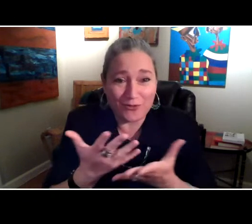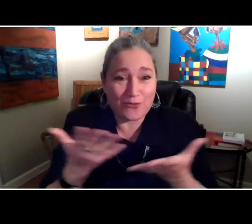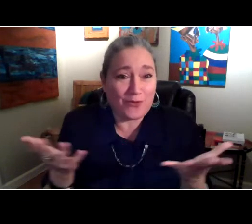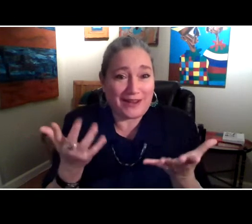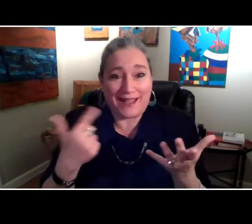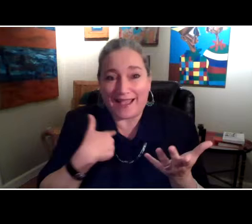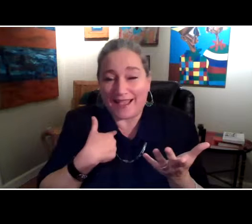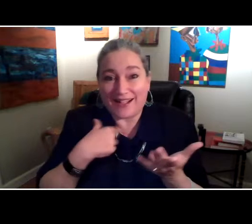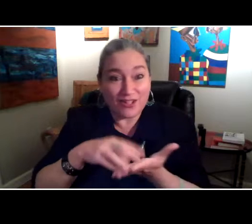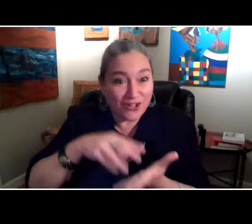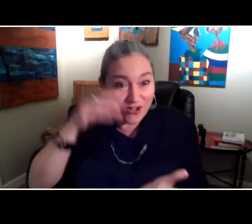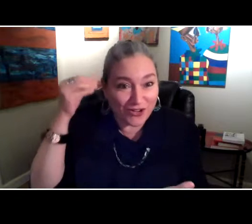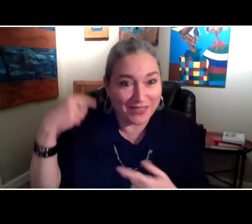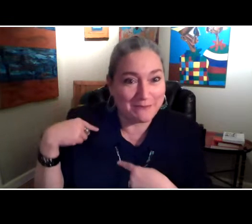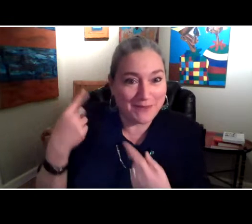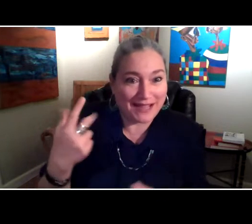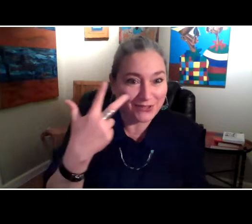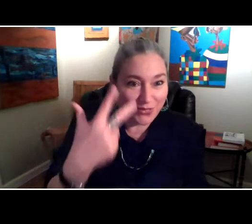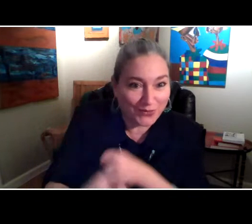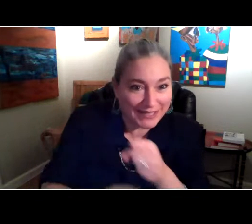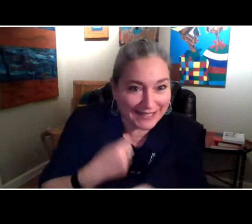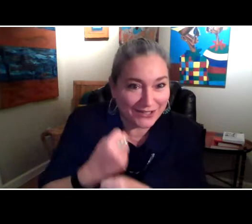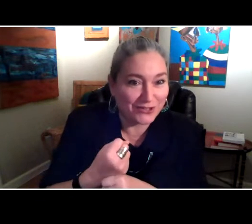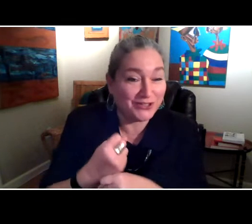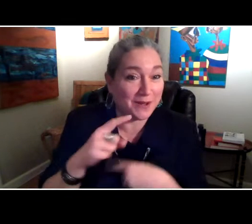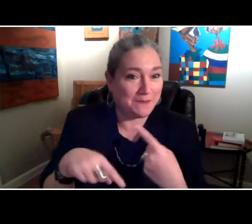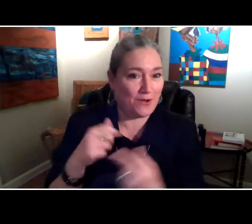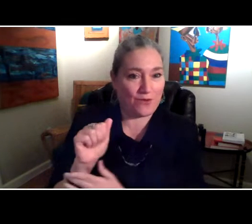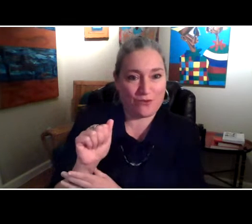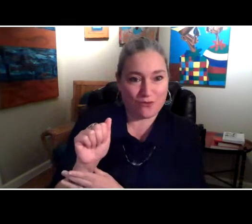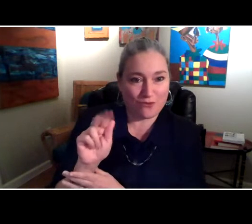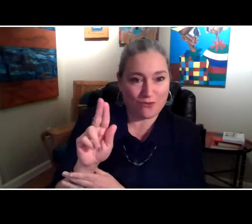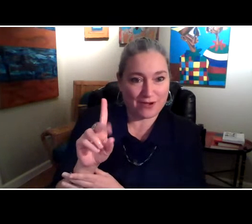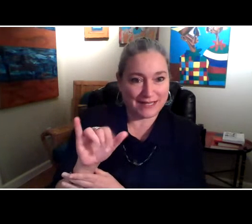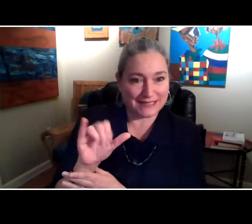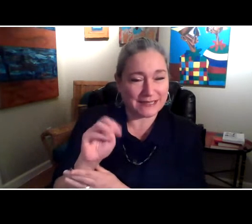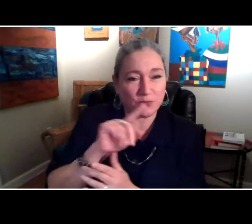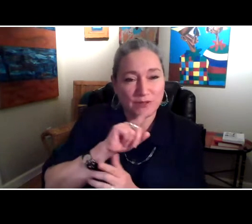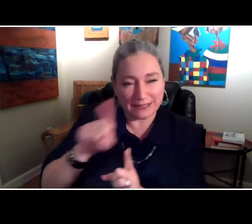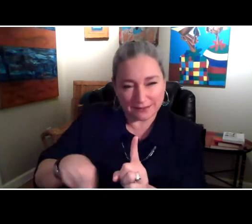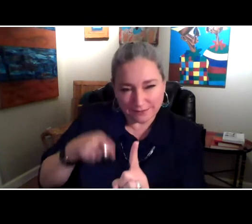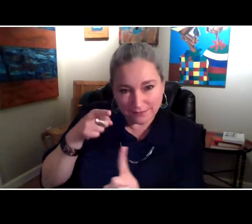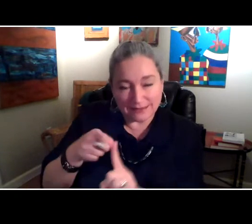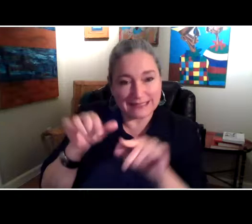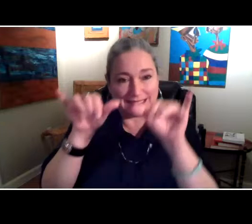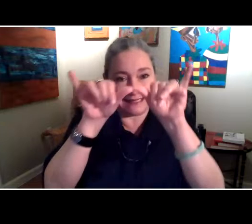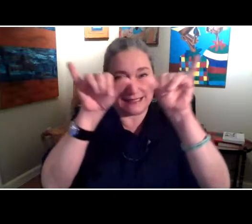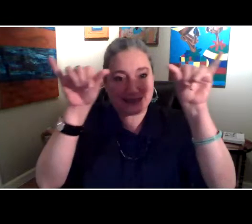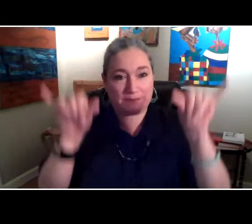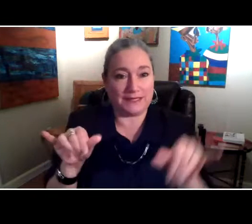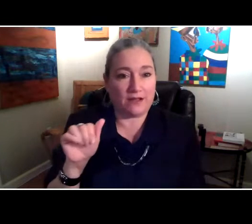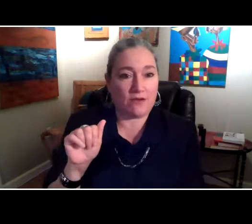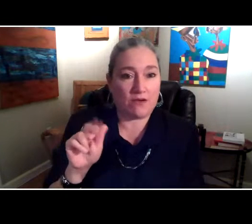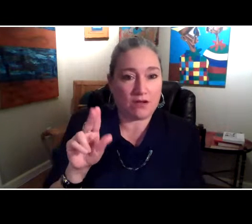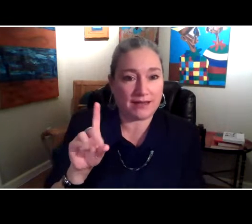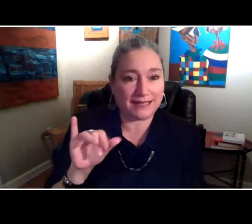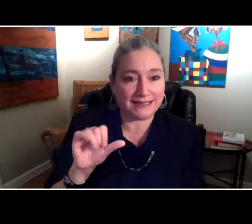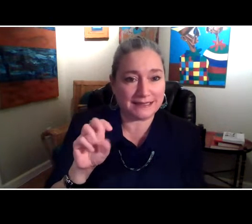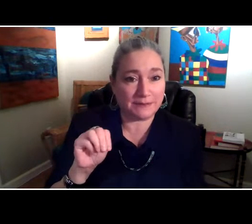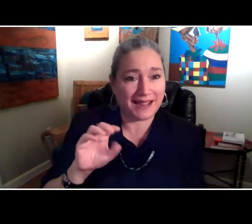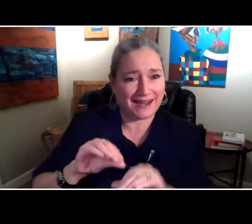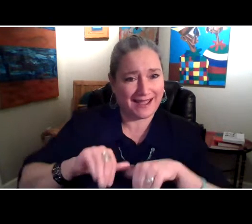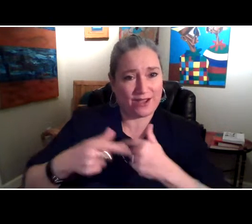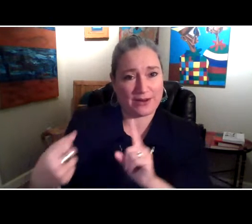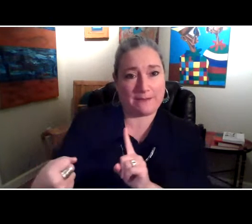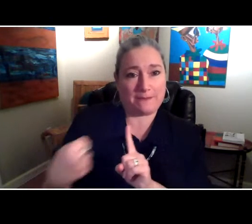Kavita said, please share this with our community. And I said I was happy to share what I've learned over the last 3 years about